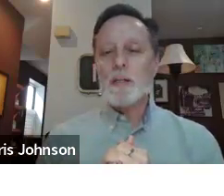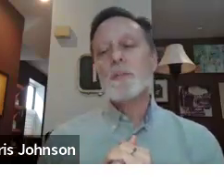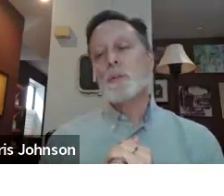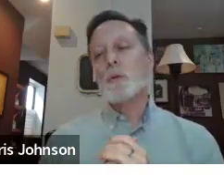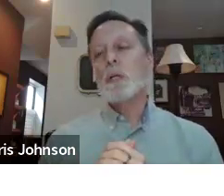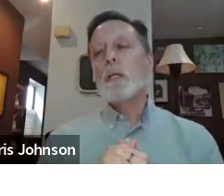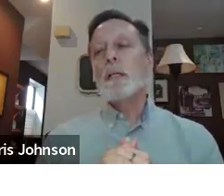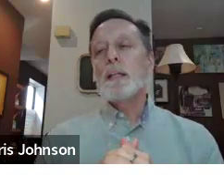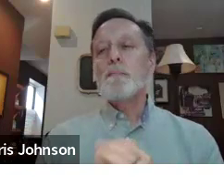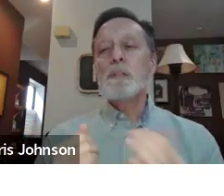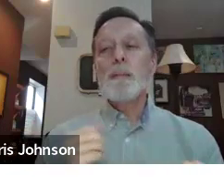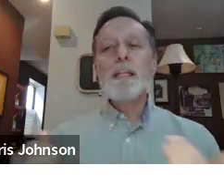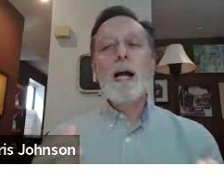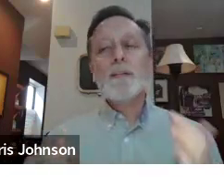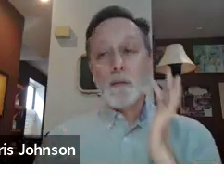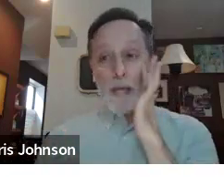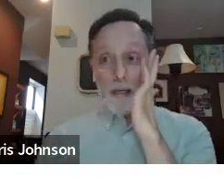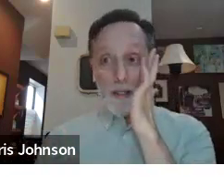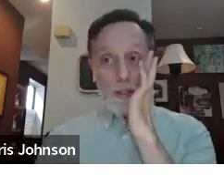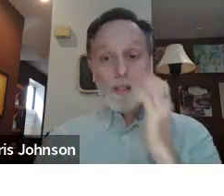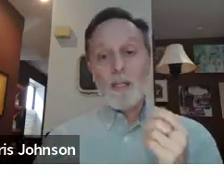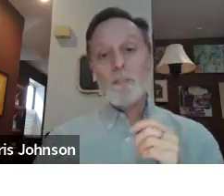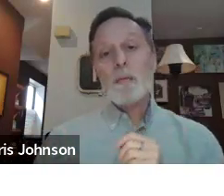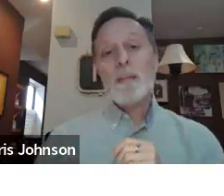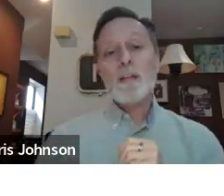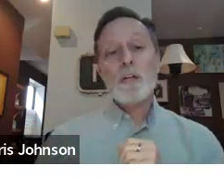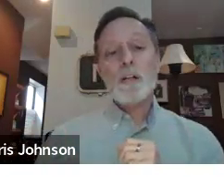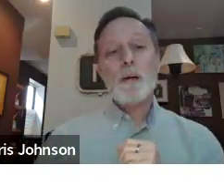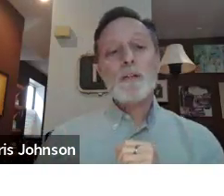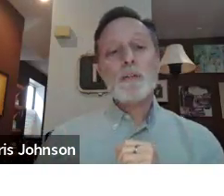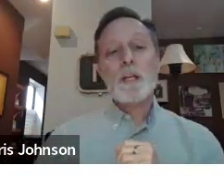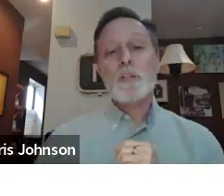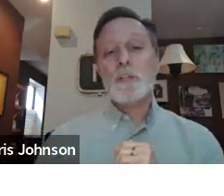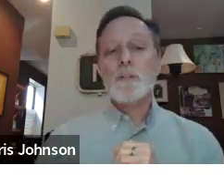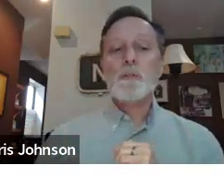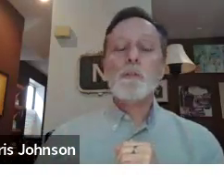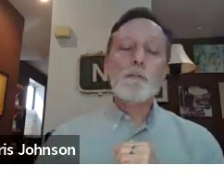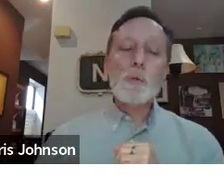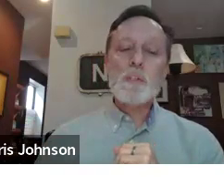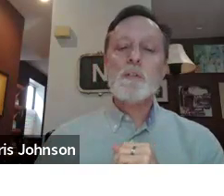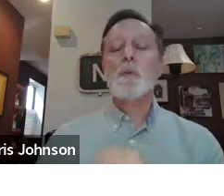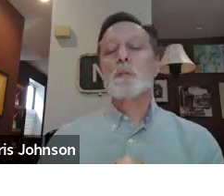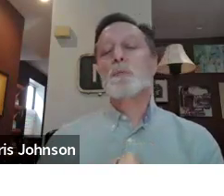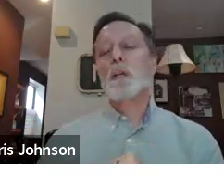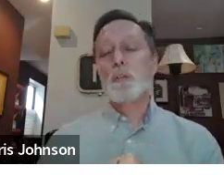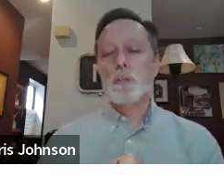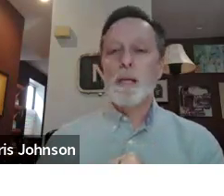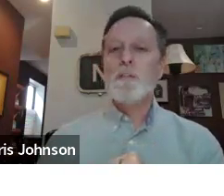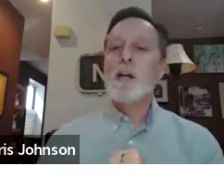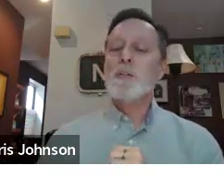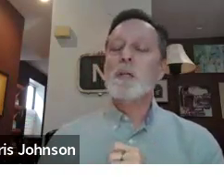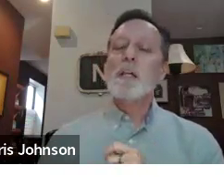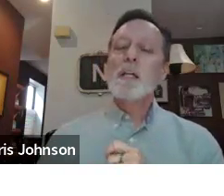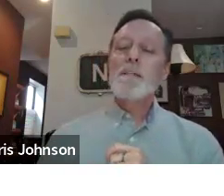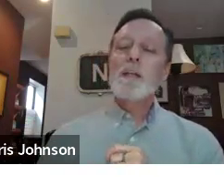anything about what I do. It's maybe not that they're a bad agent. It's maybe that you're talking about to an agent that focuses in transportation